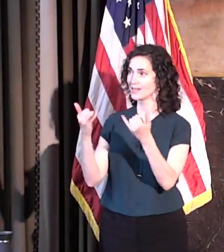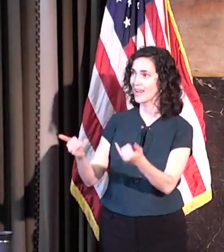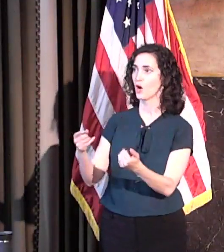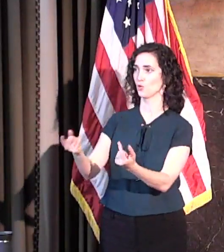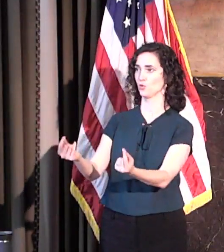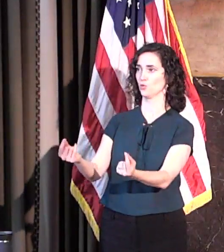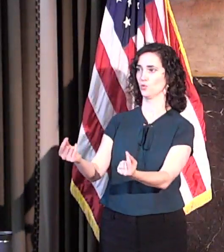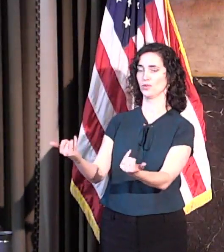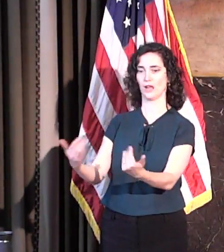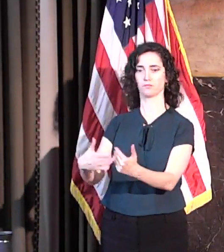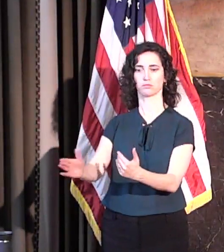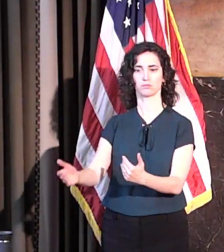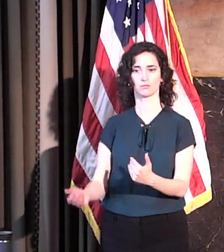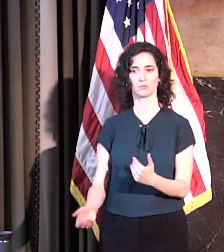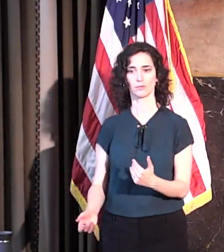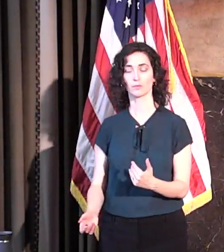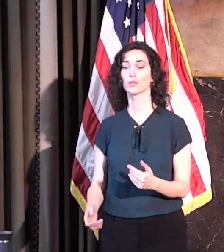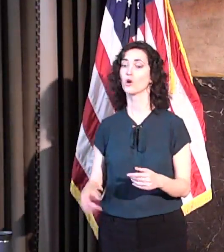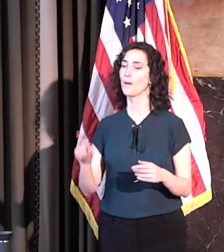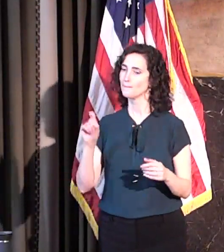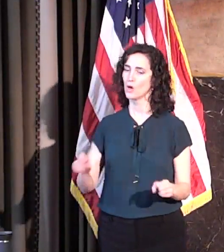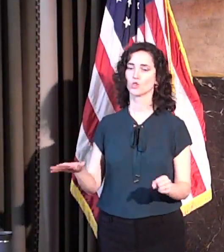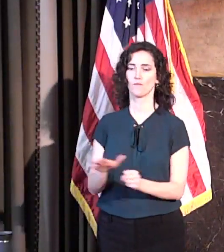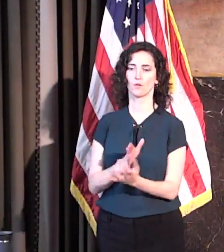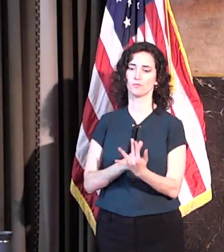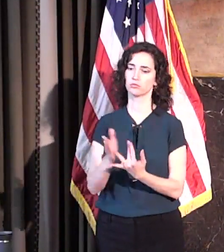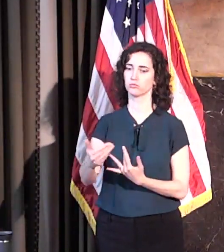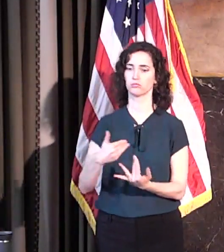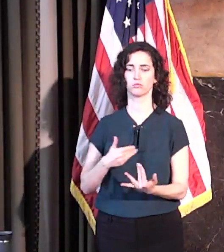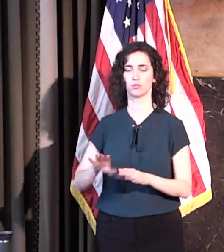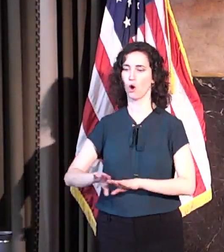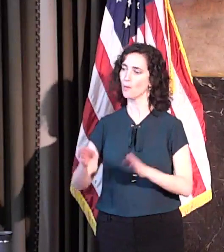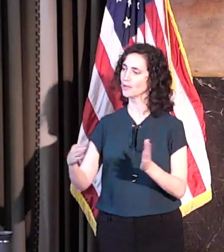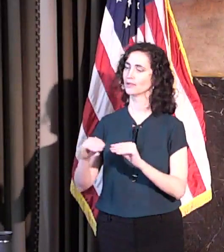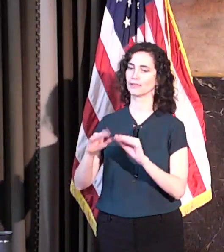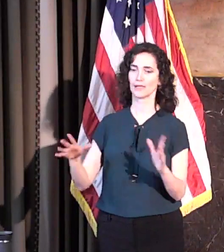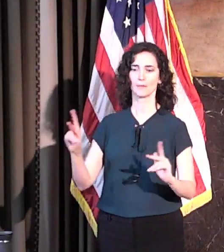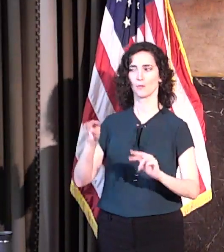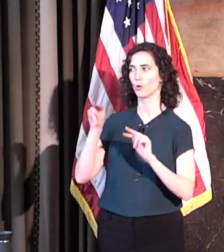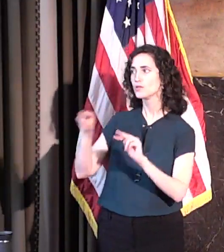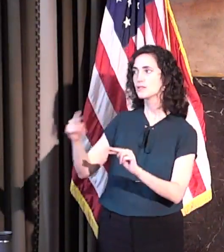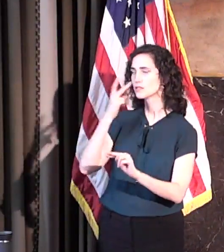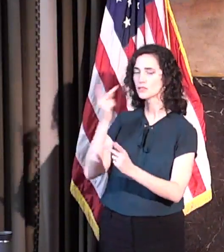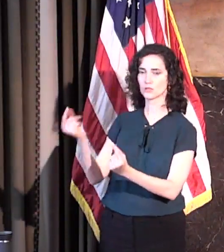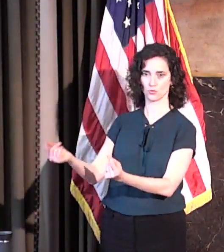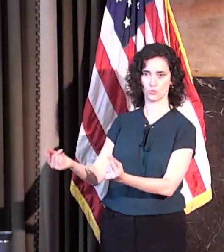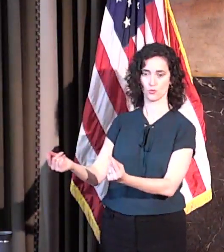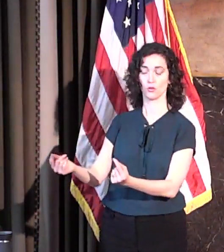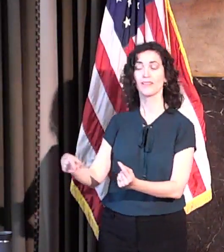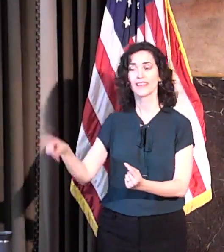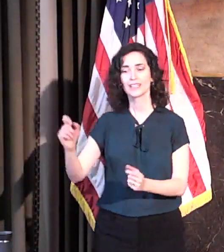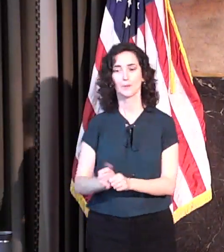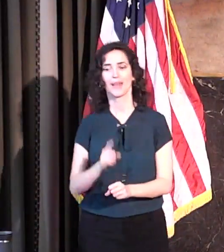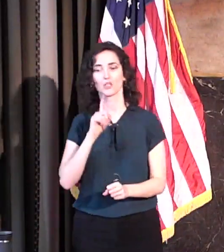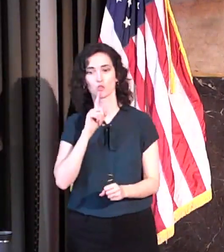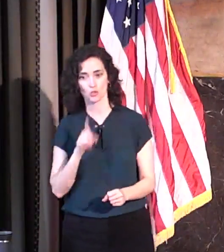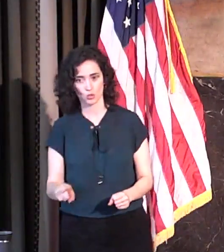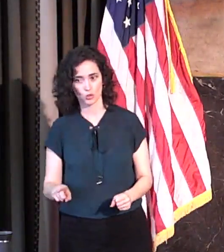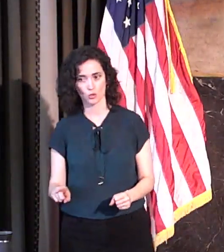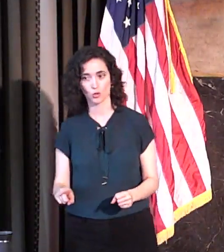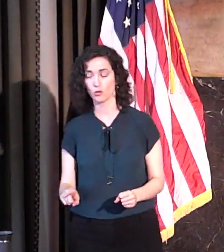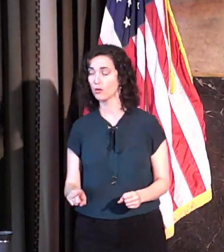thing, and full transparency and making sure that they understand that nobody is